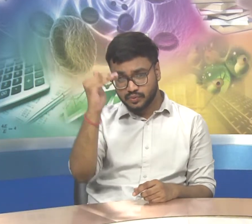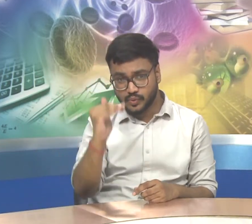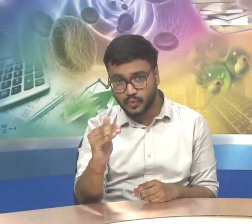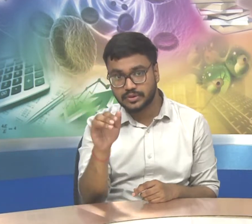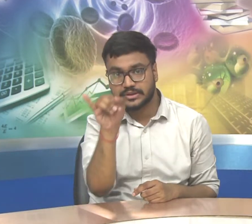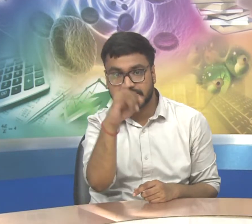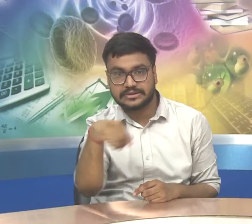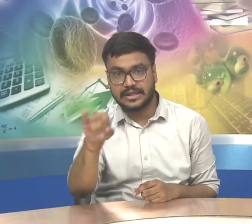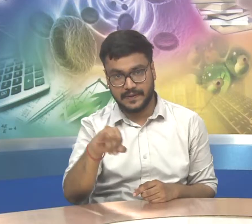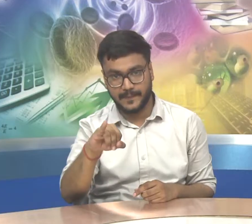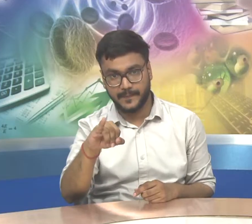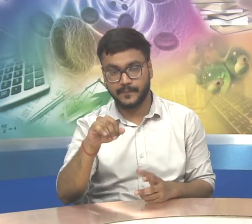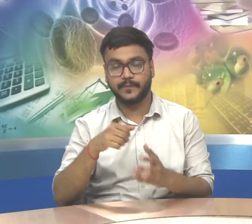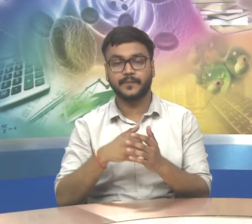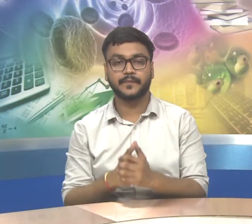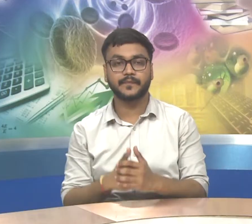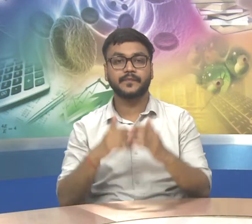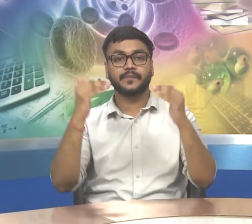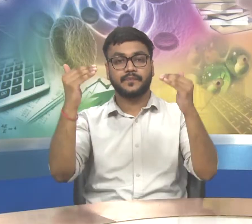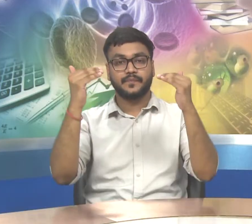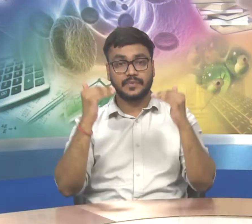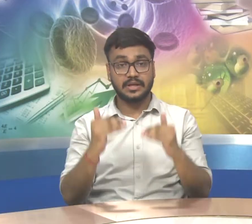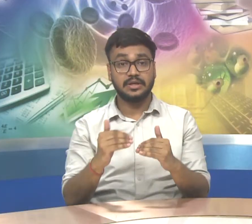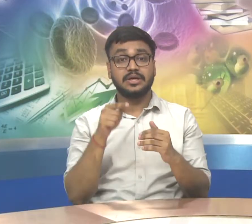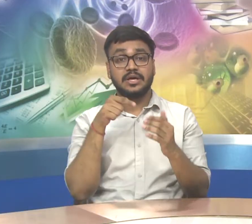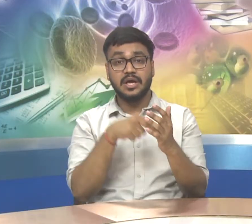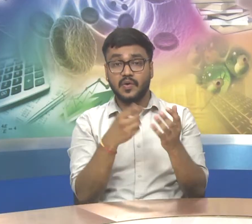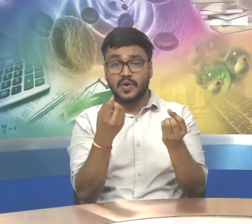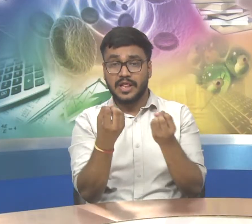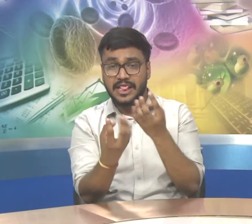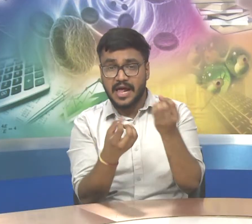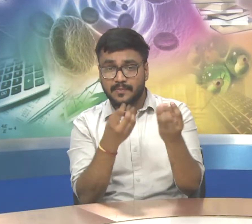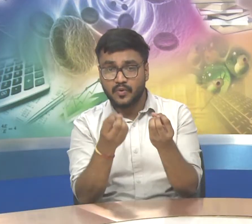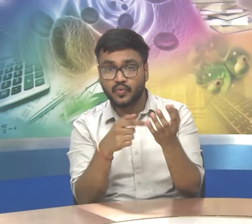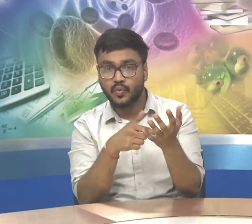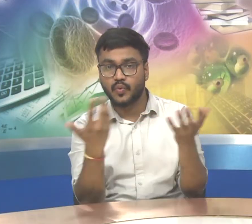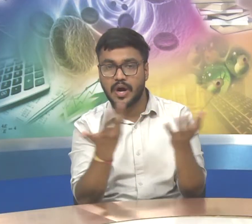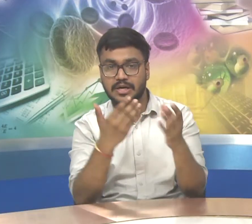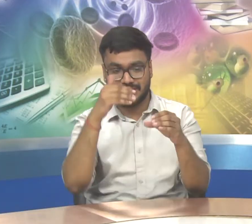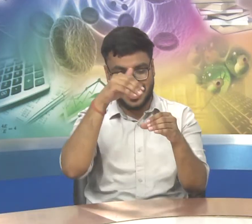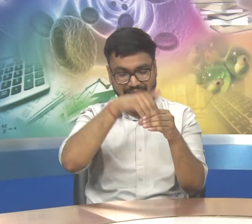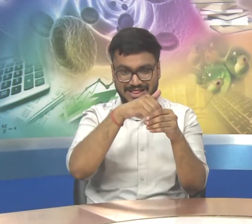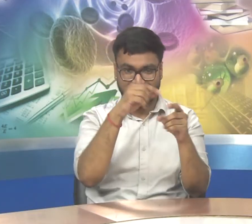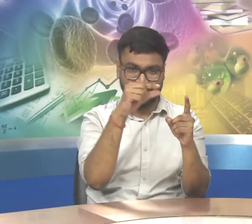So number of neutrons will be 6 neutrons.